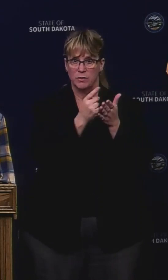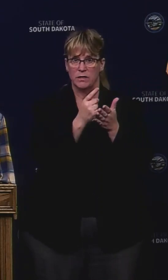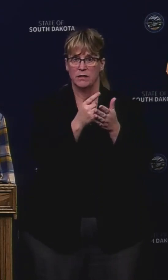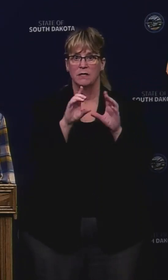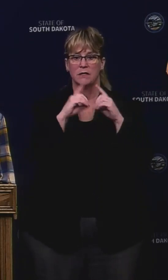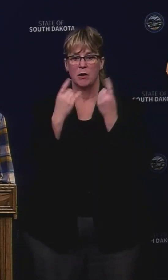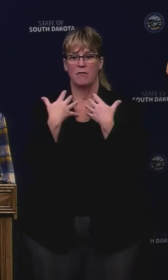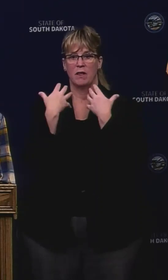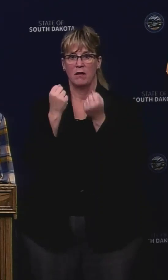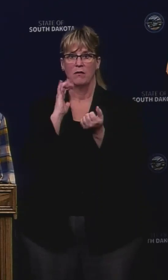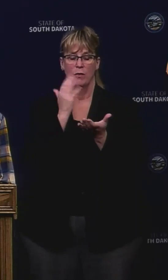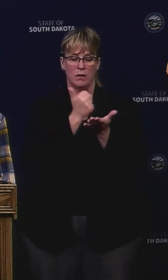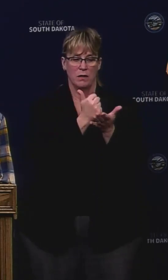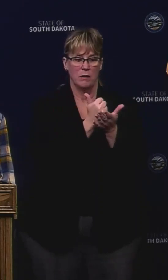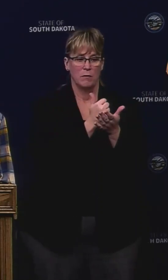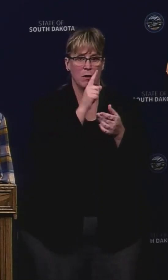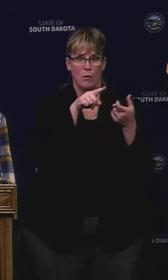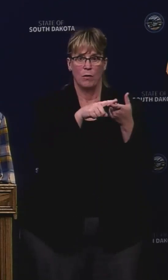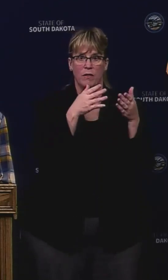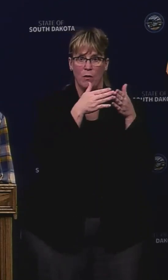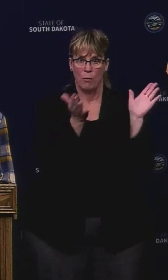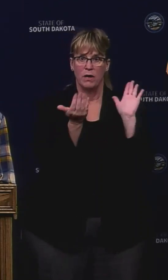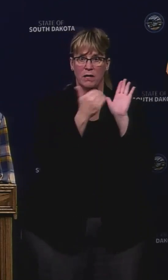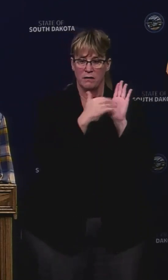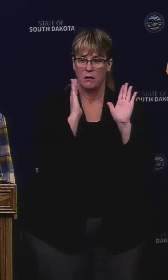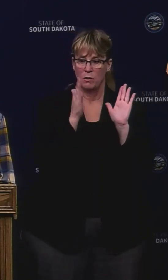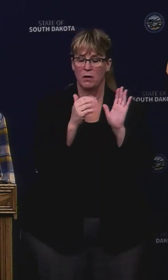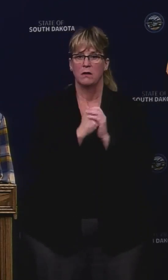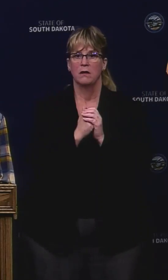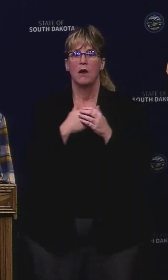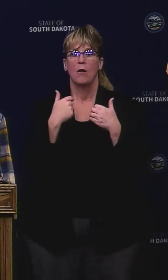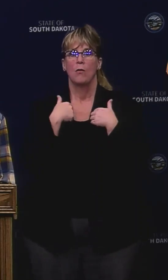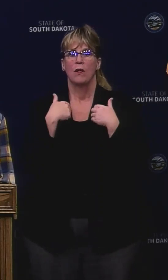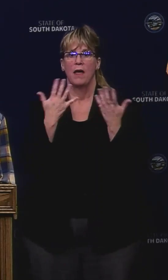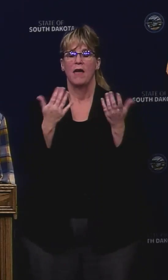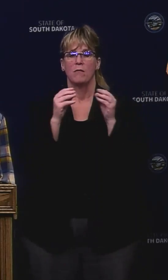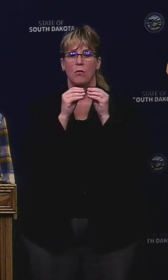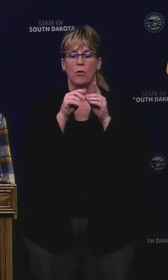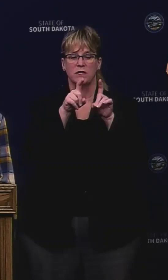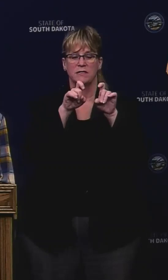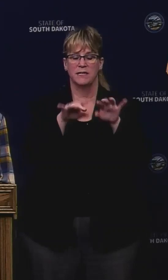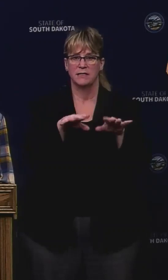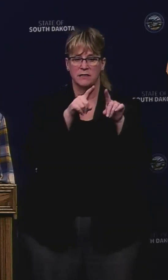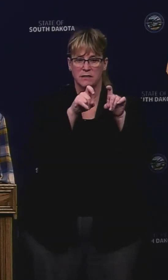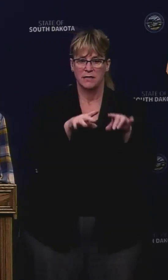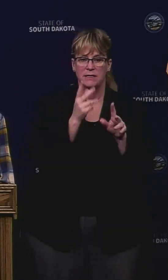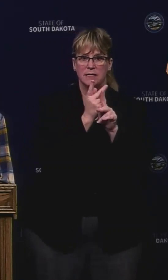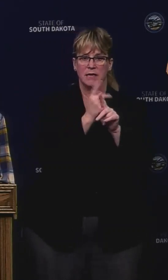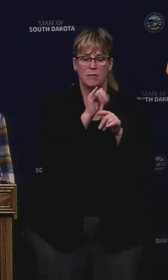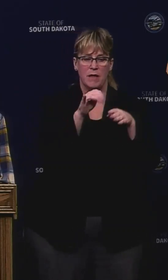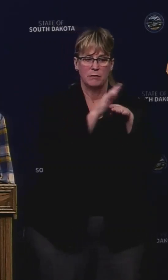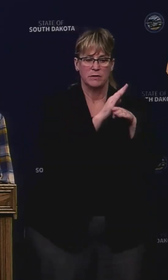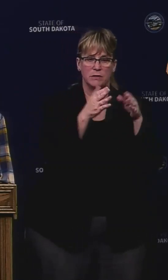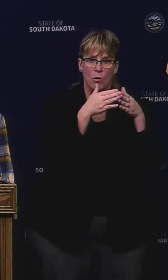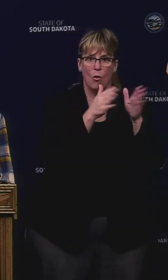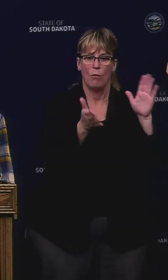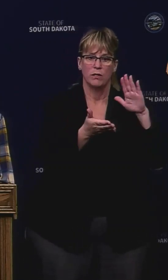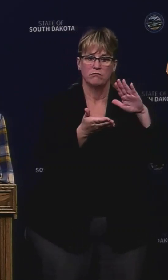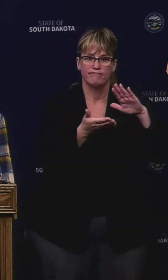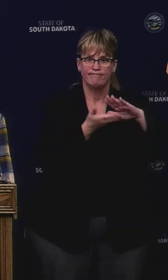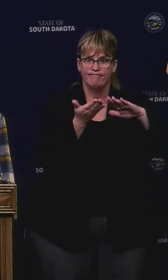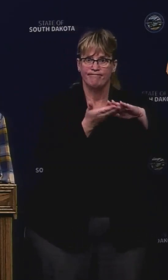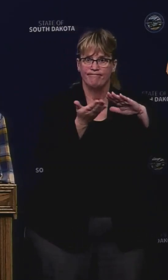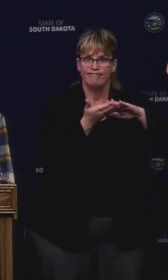to assist them as they plan for reopening, and we will have widespread testing available to help keep the plant open